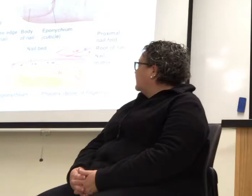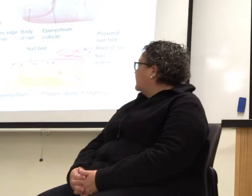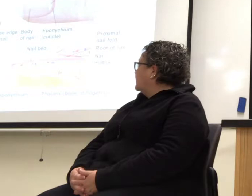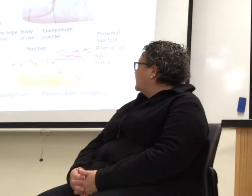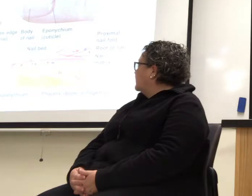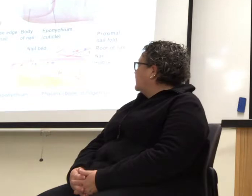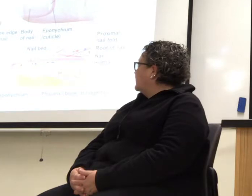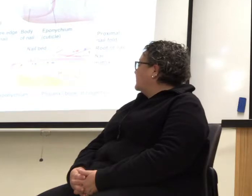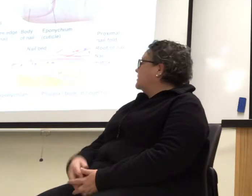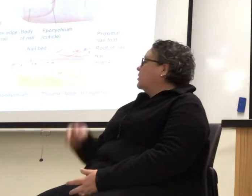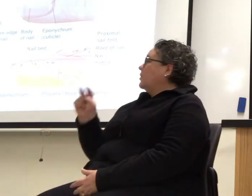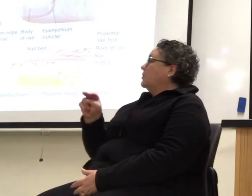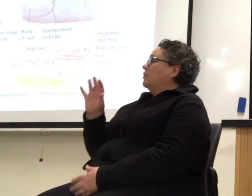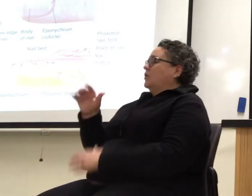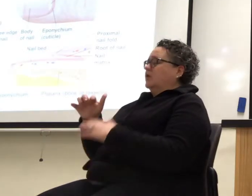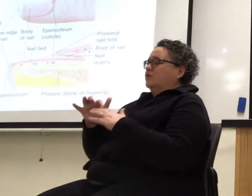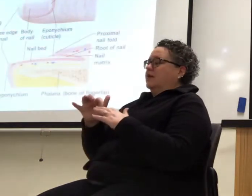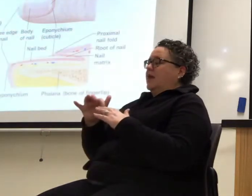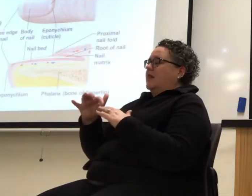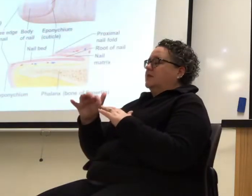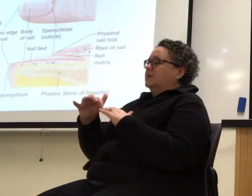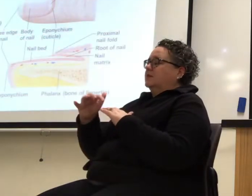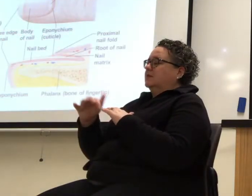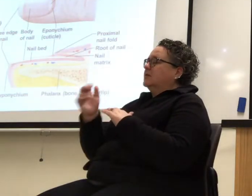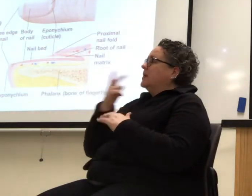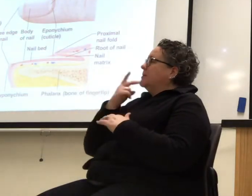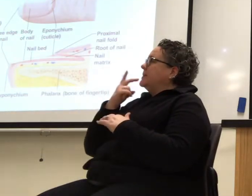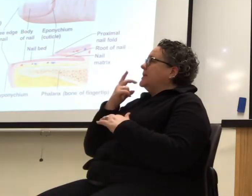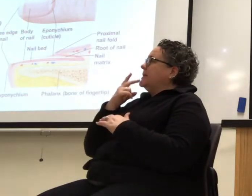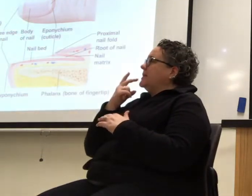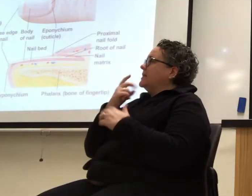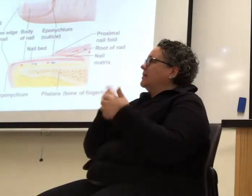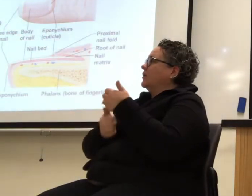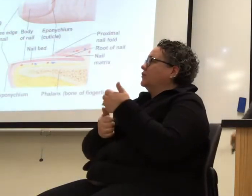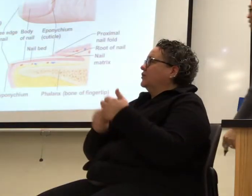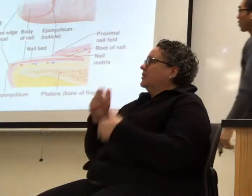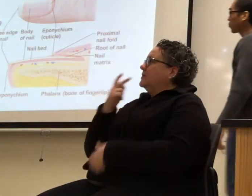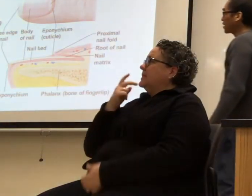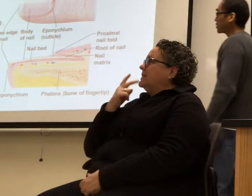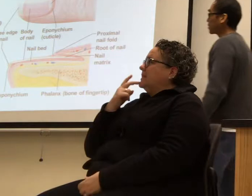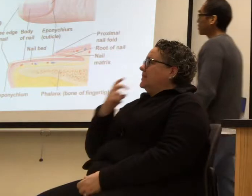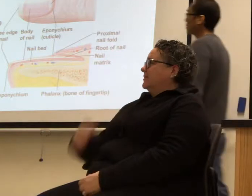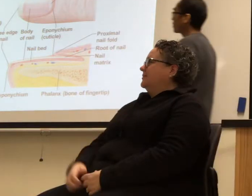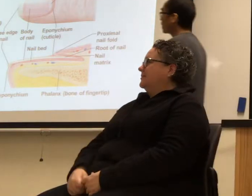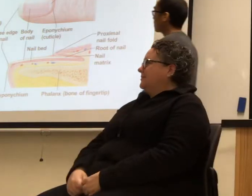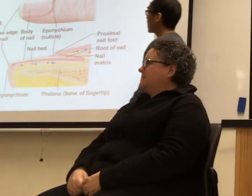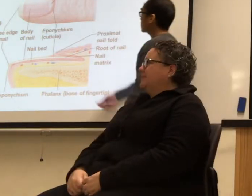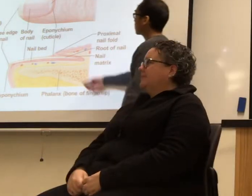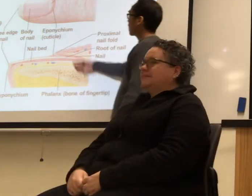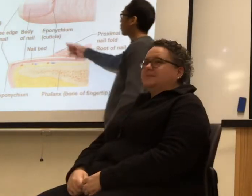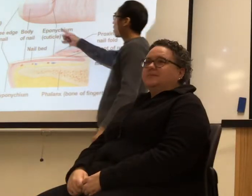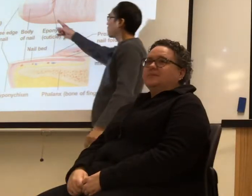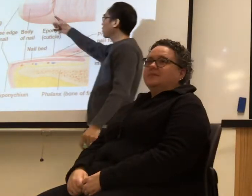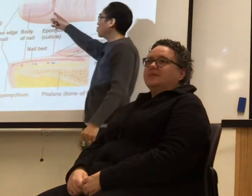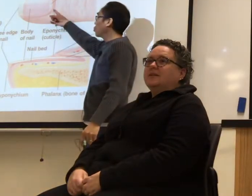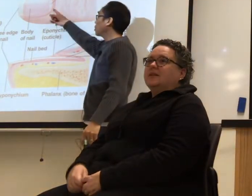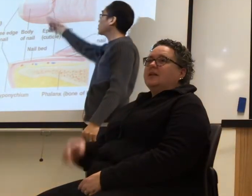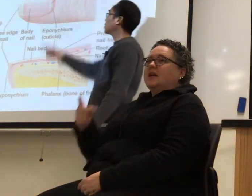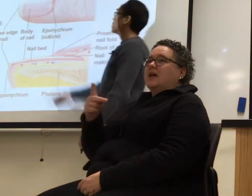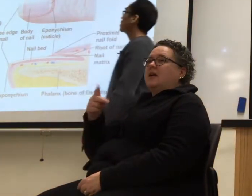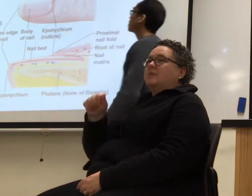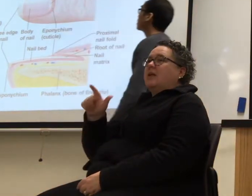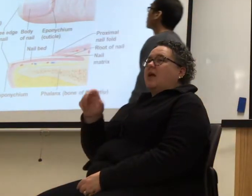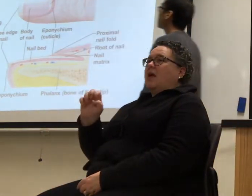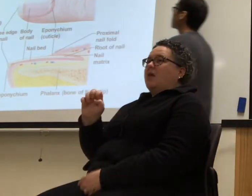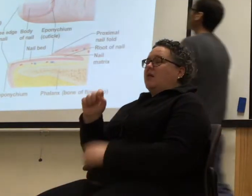When you look at your nails, they're pinkish underneath. And there's a little pale crescent at the base of the nail called the lunule.